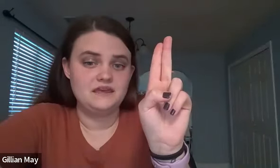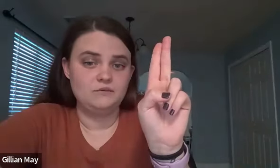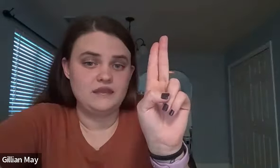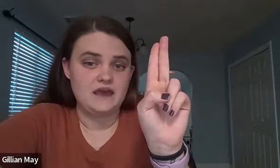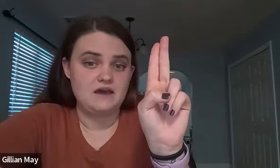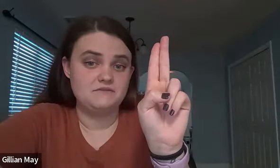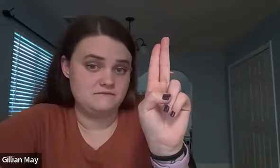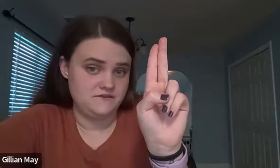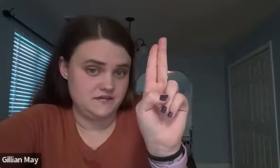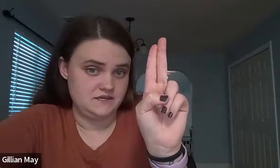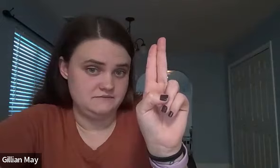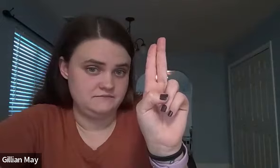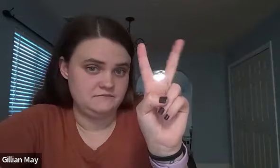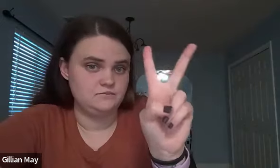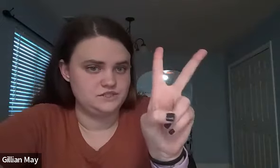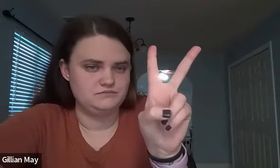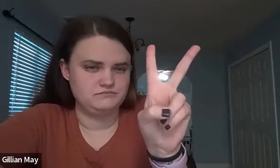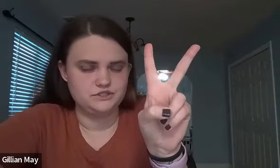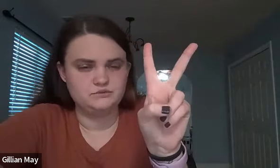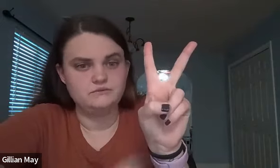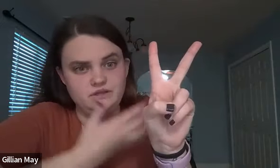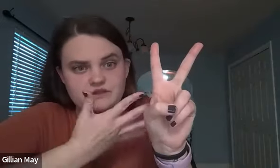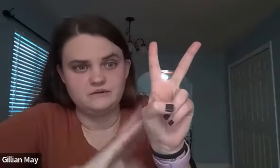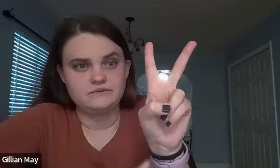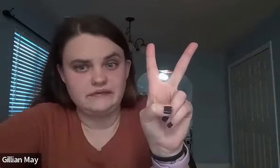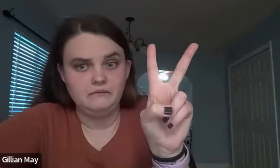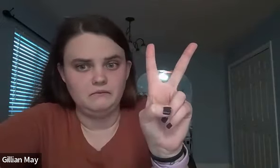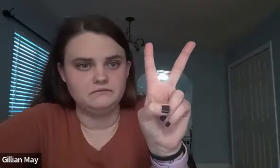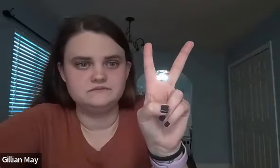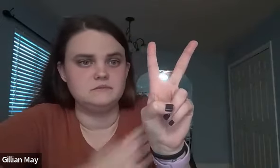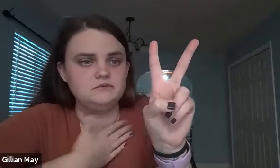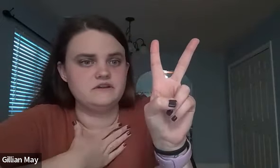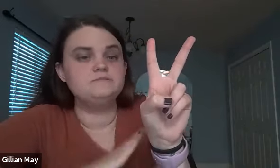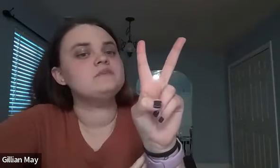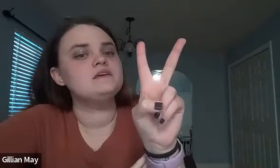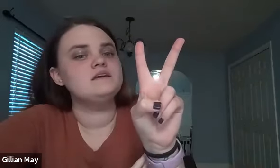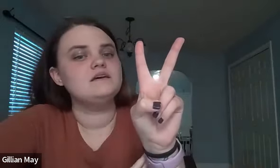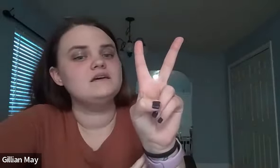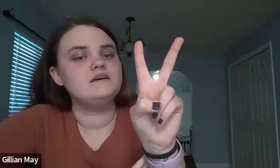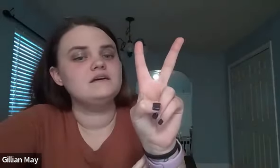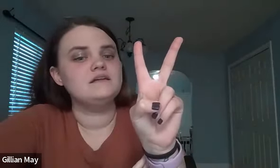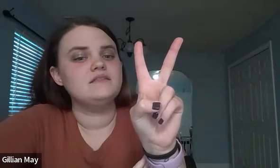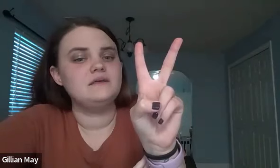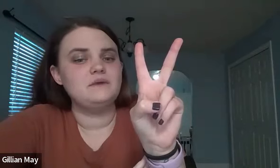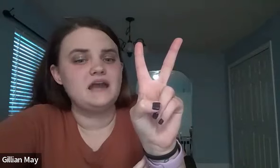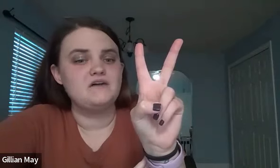Then we have V, which we think of the V. Ooh, stumbled there. Then we have